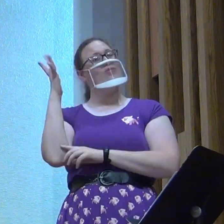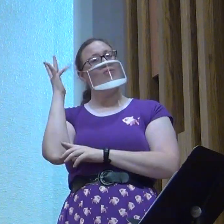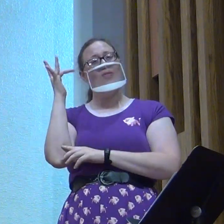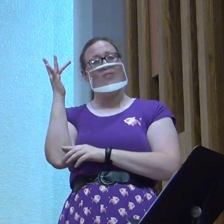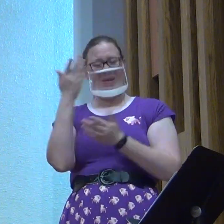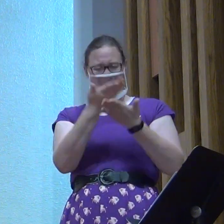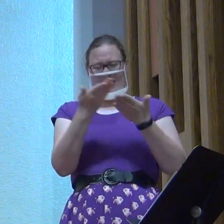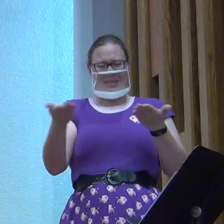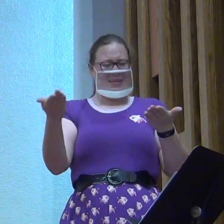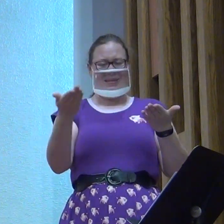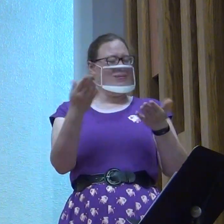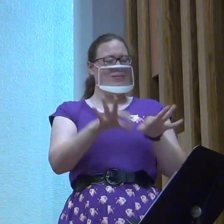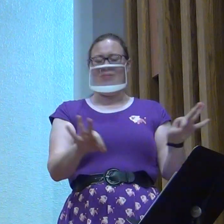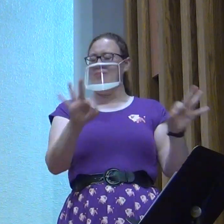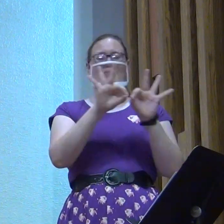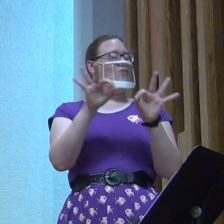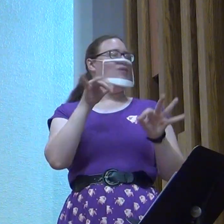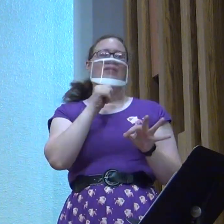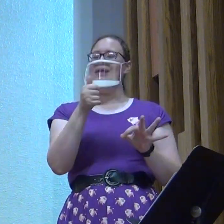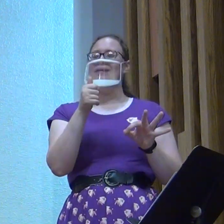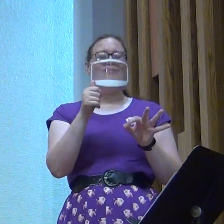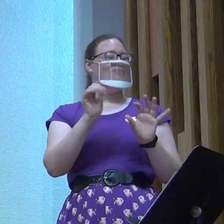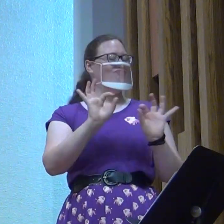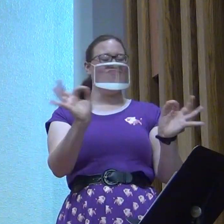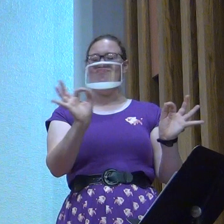us anymore.